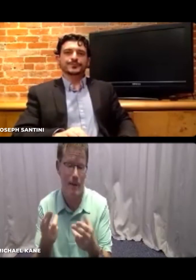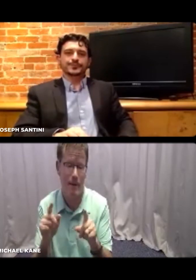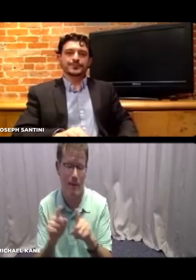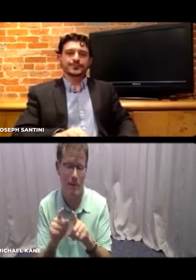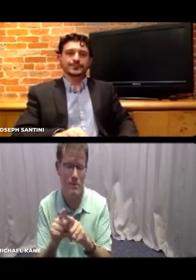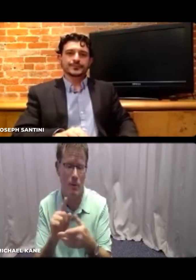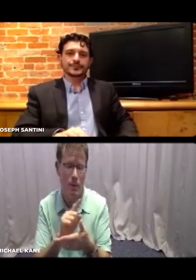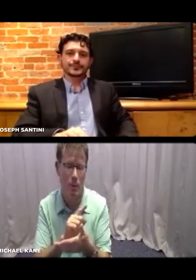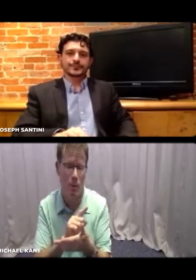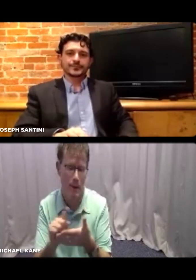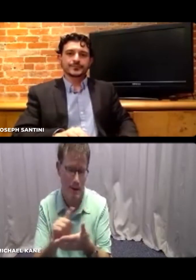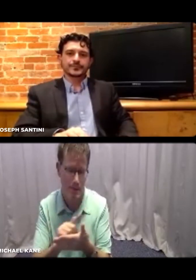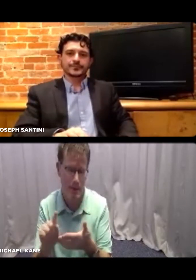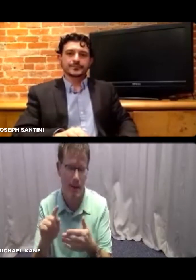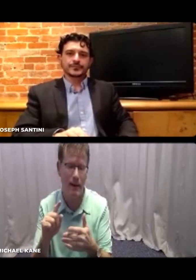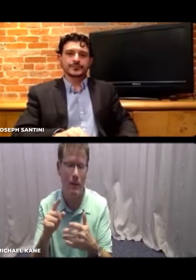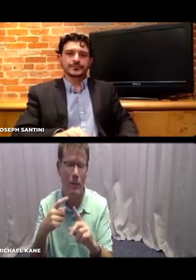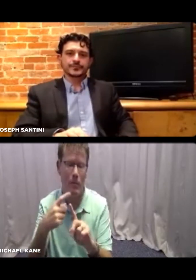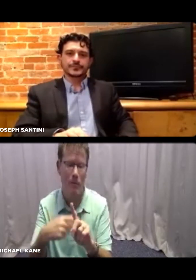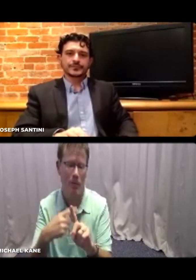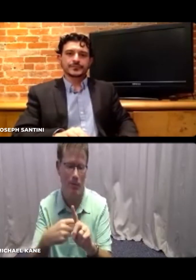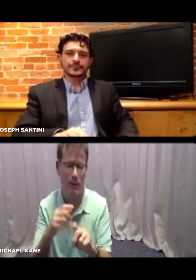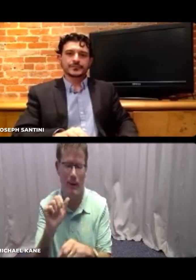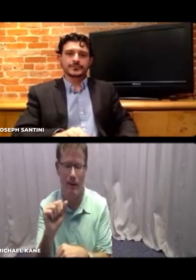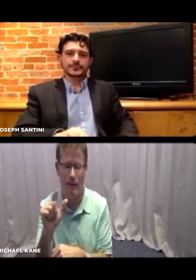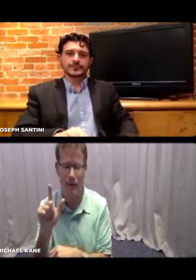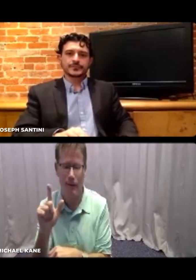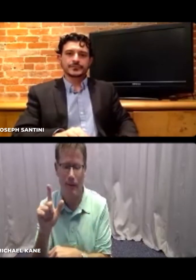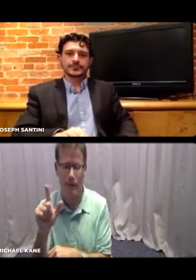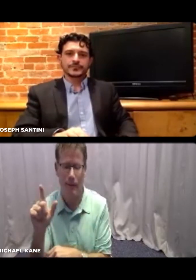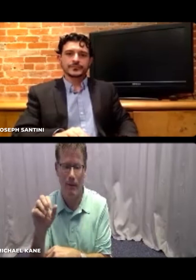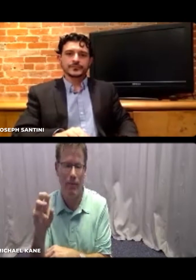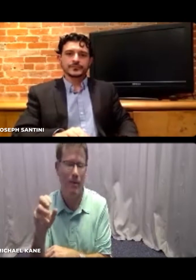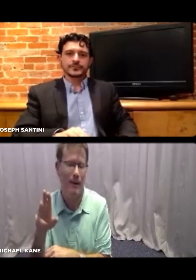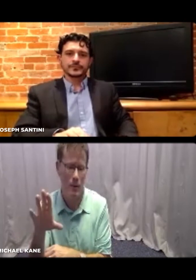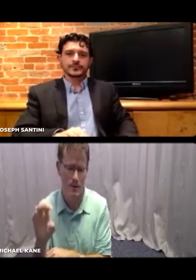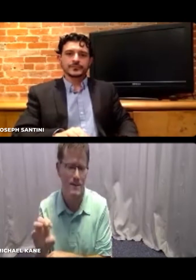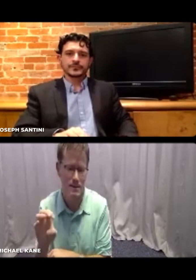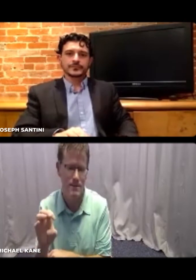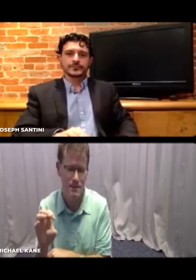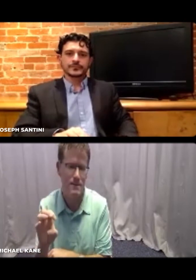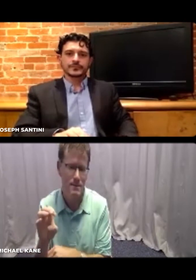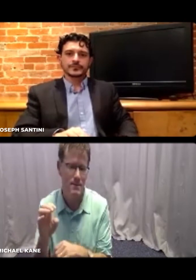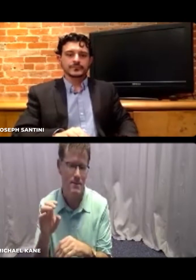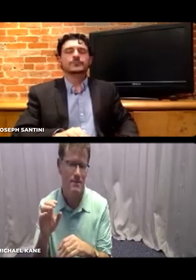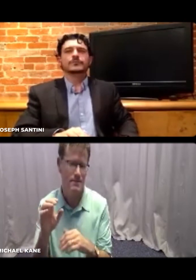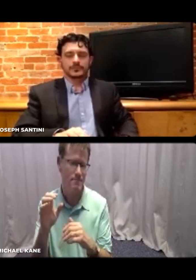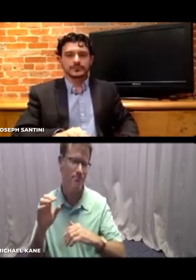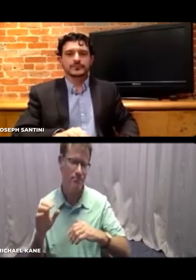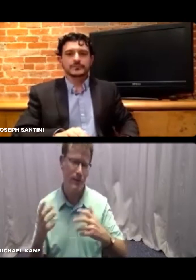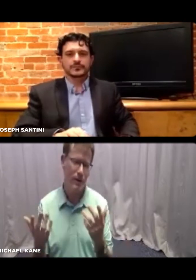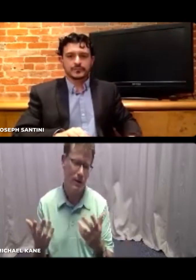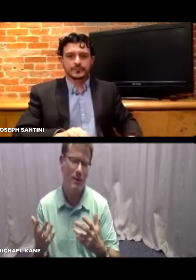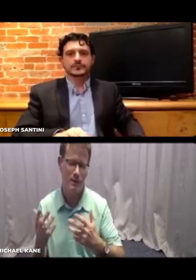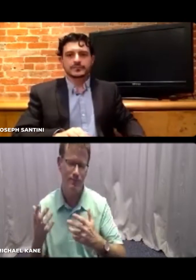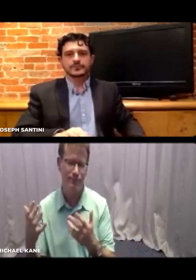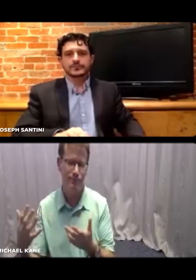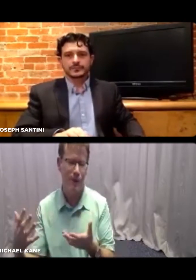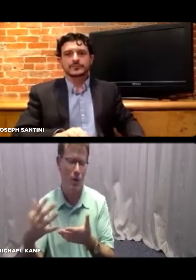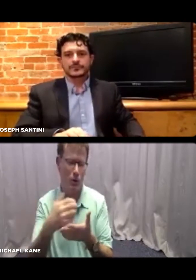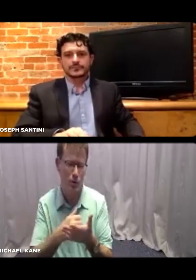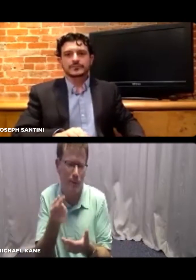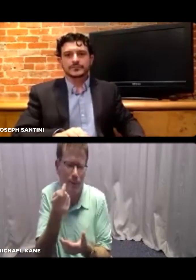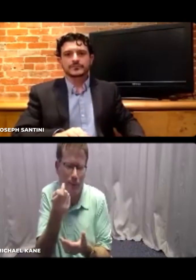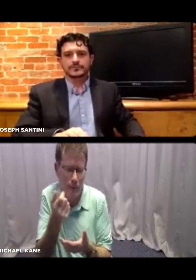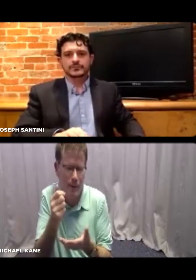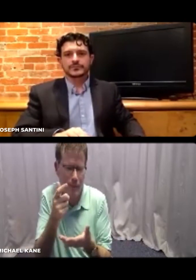and then that could even be done through a weekly or monthly allowance, earning